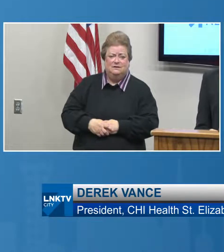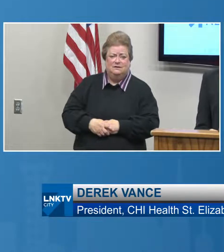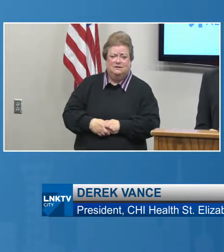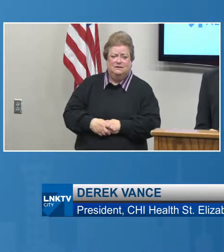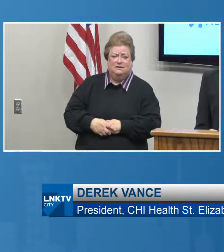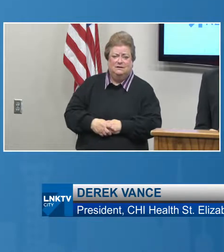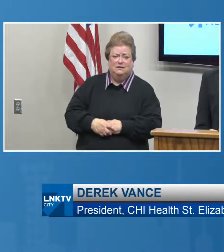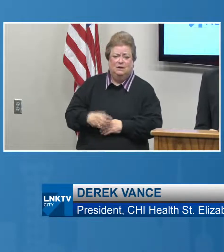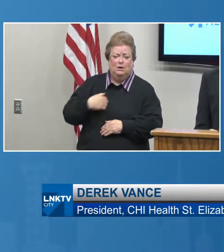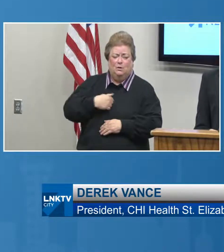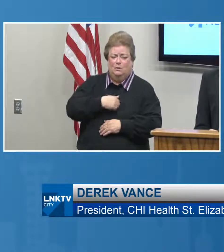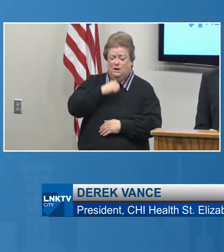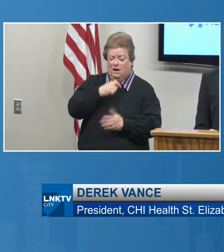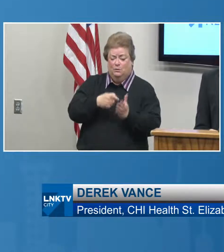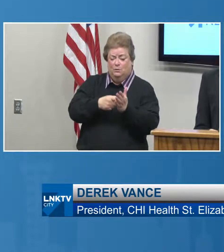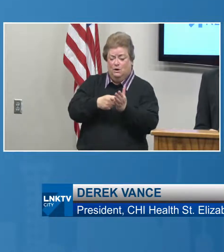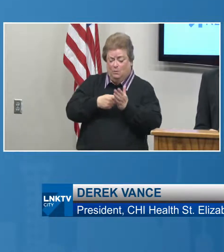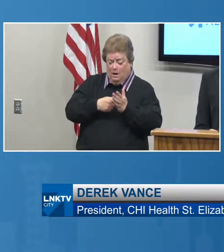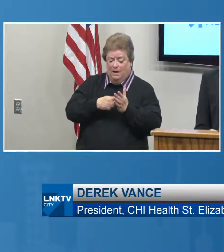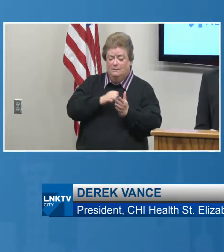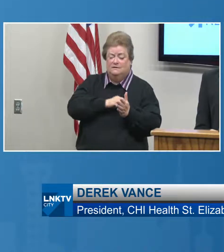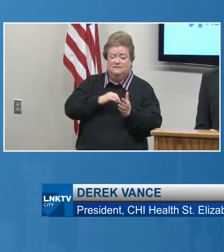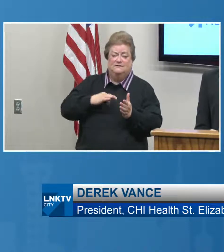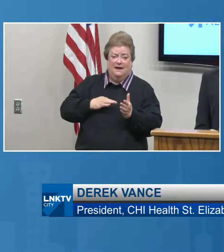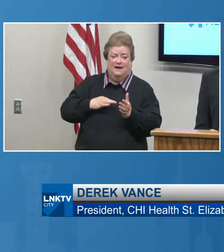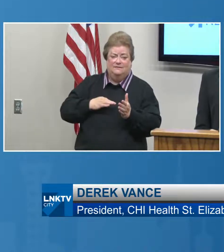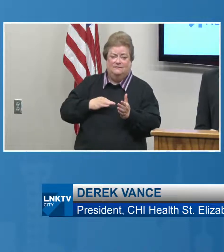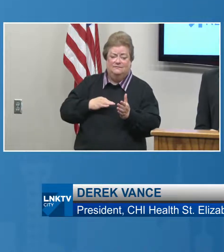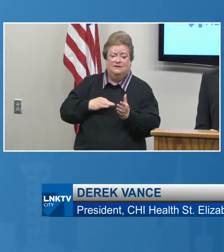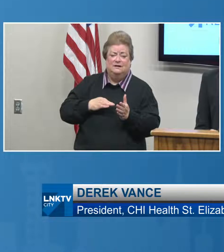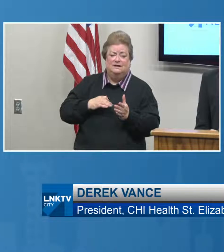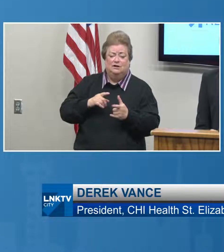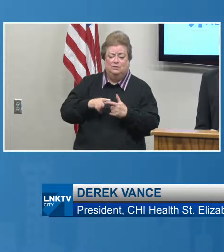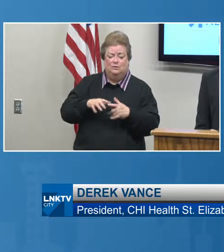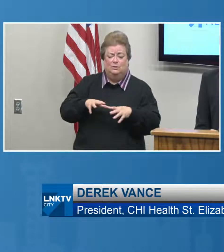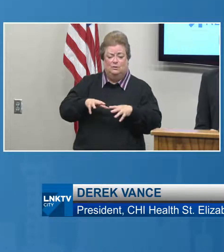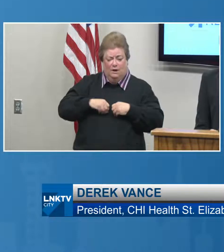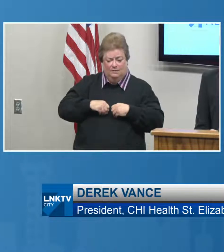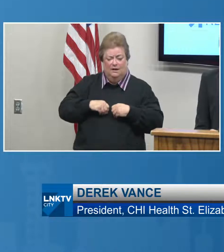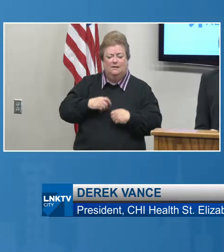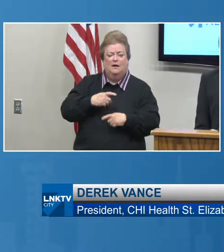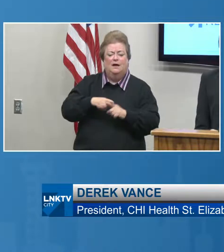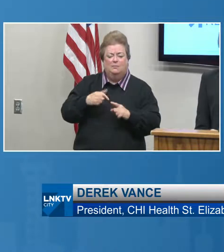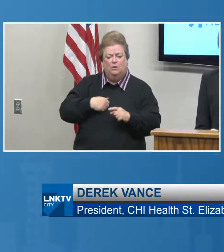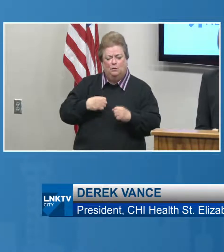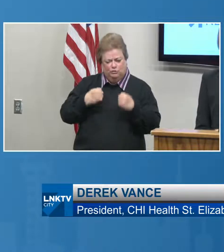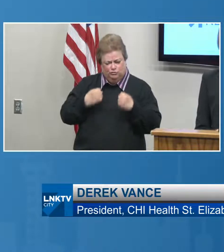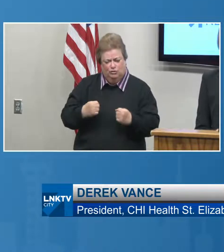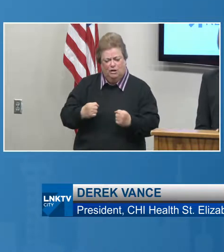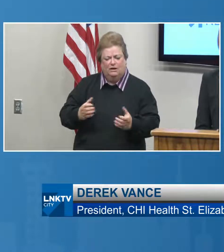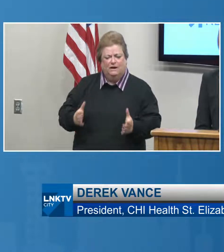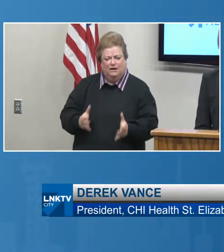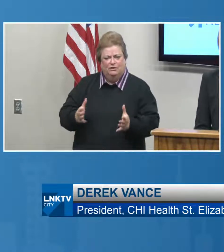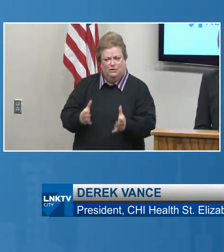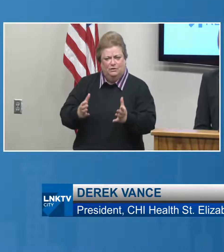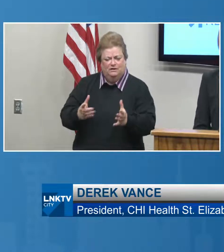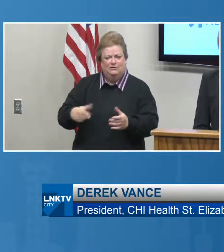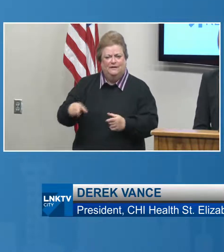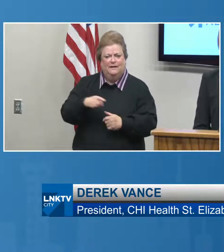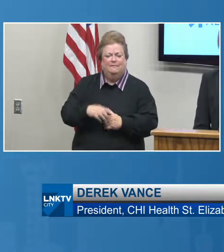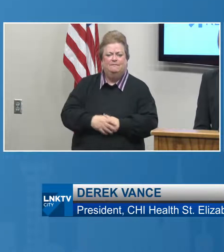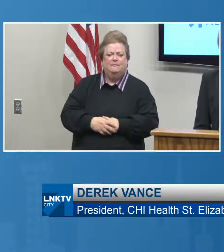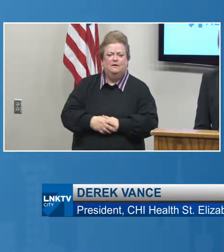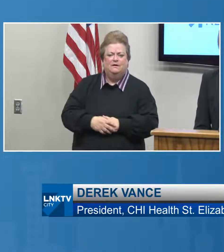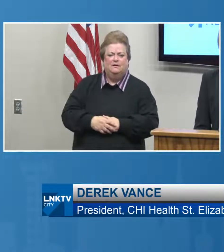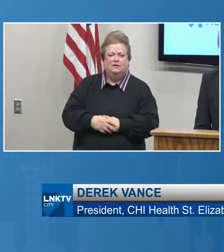not requiring staff or physicians to take the vaccine. We are strongly encouraging it, as Scott mentioned.